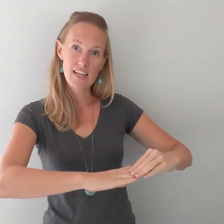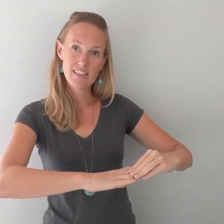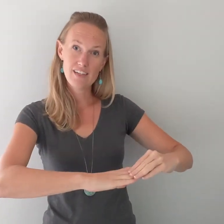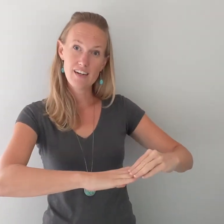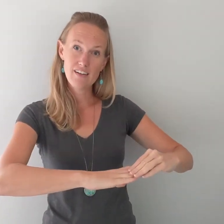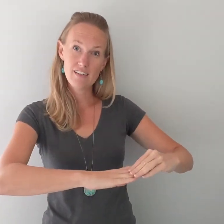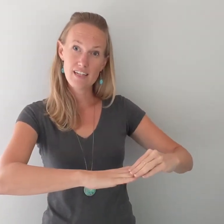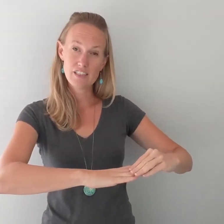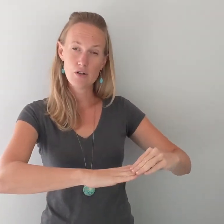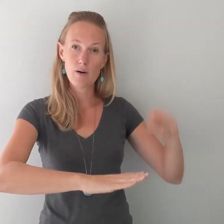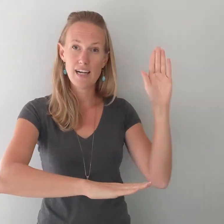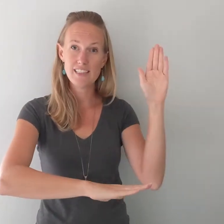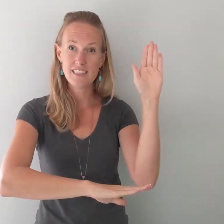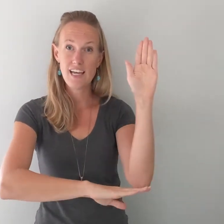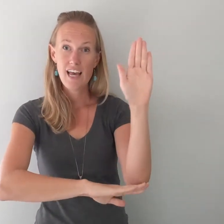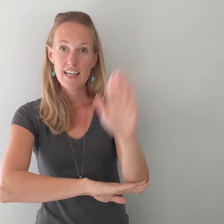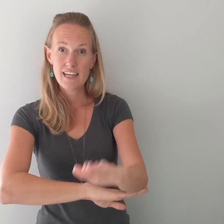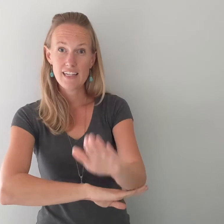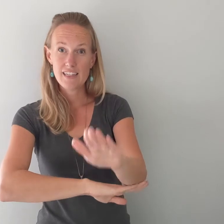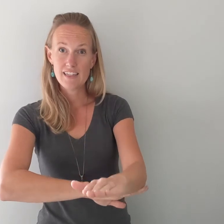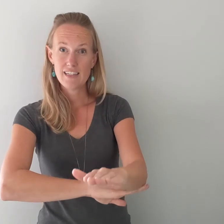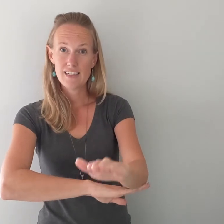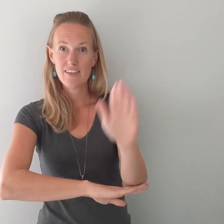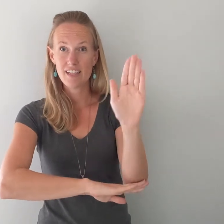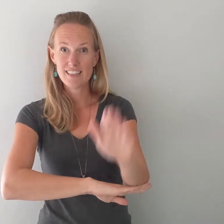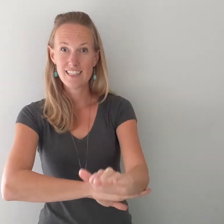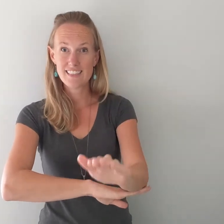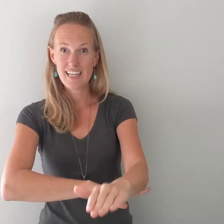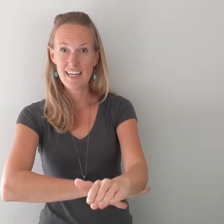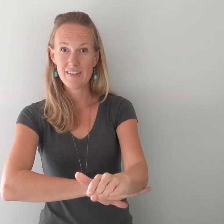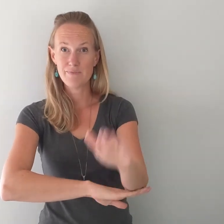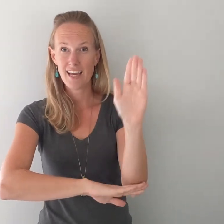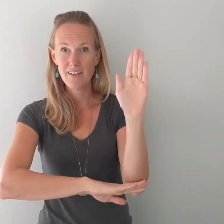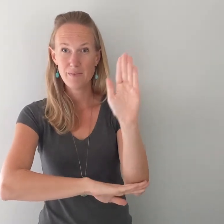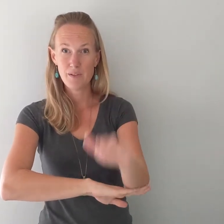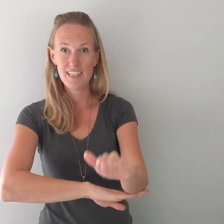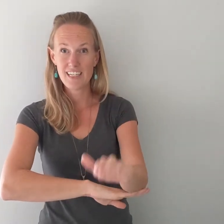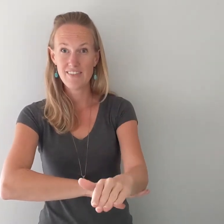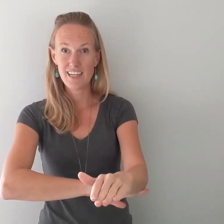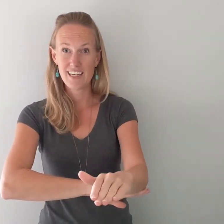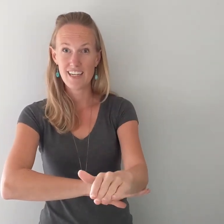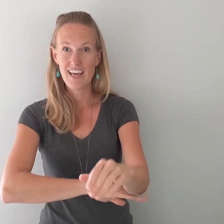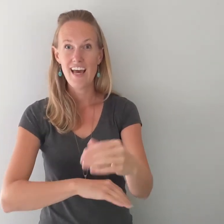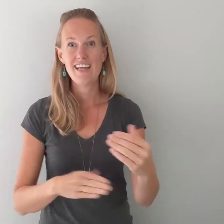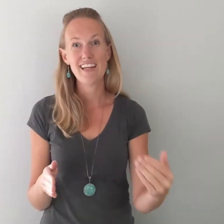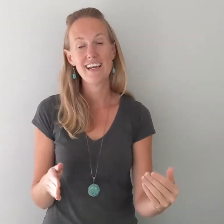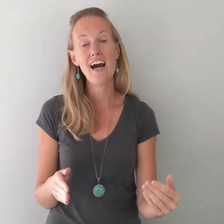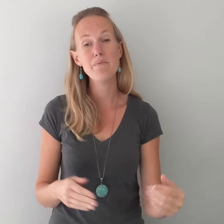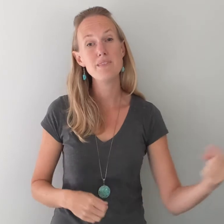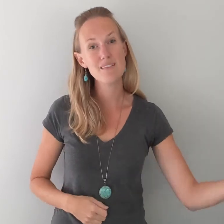out here, that is the horizon, and then evening, sun setting, okay? When the evening, and then comes, we've